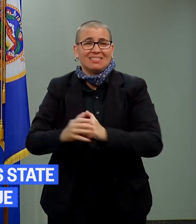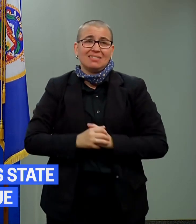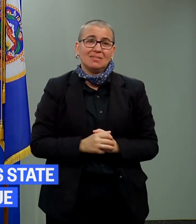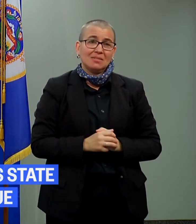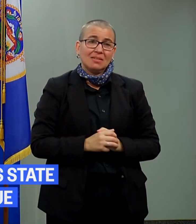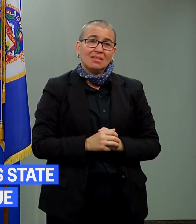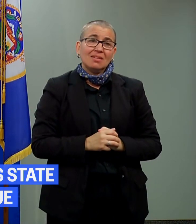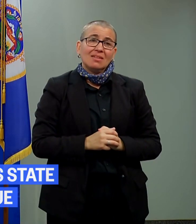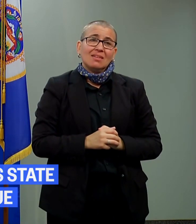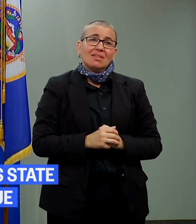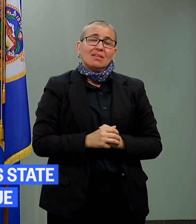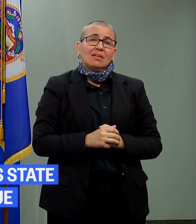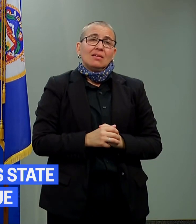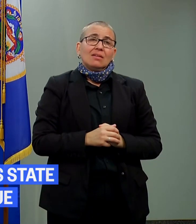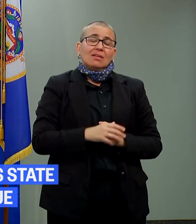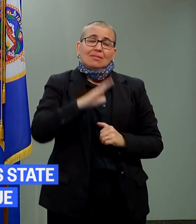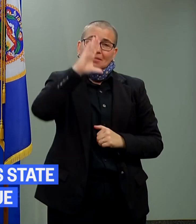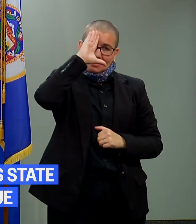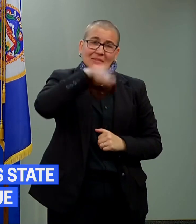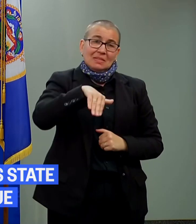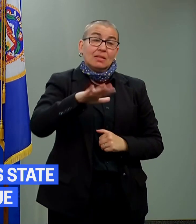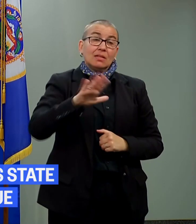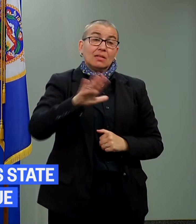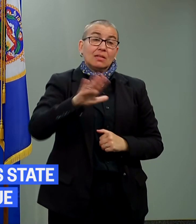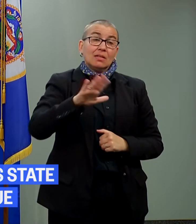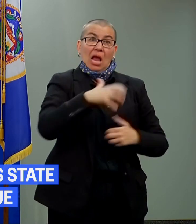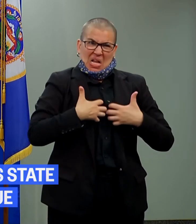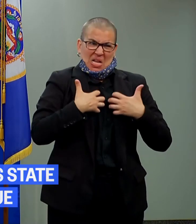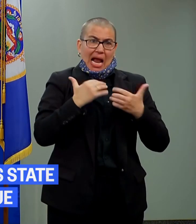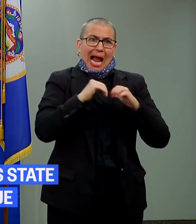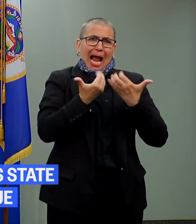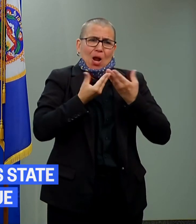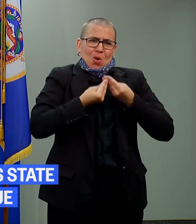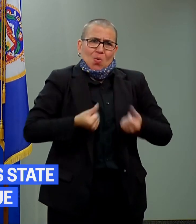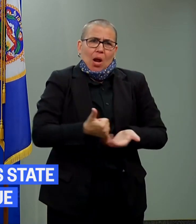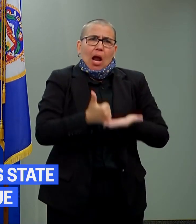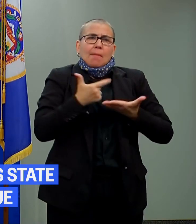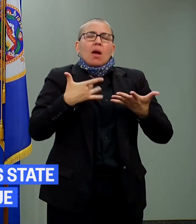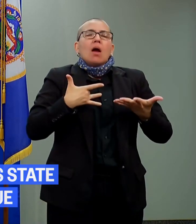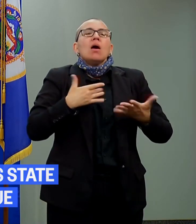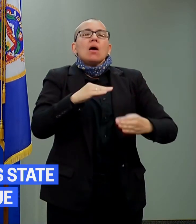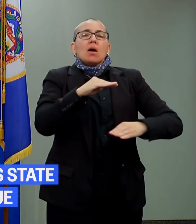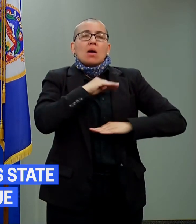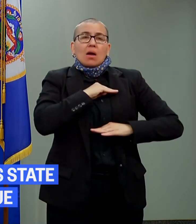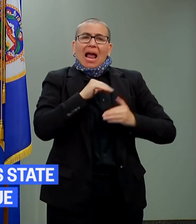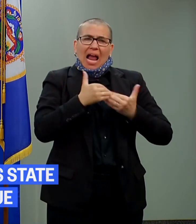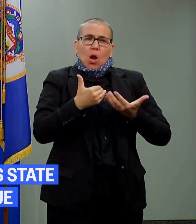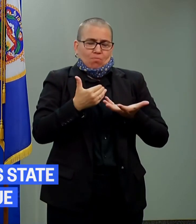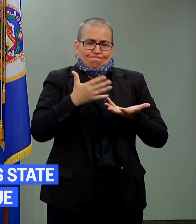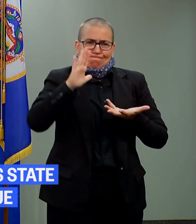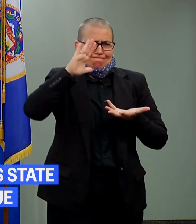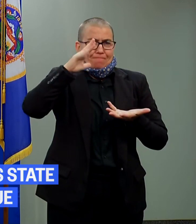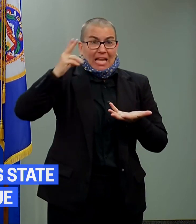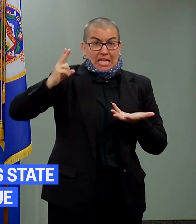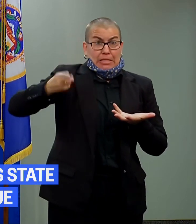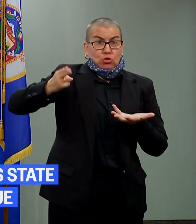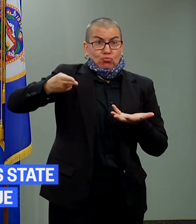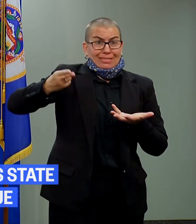the anger that we felt, it would be something in history, some historic pattern or fact or